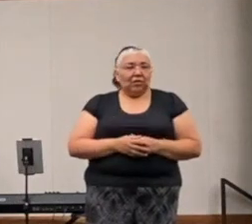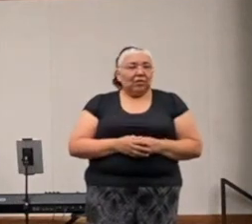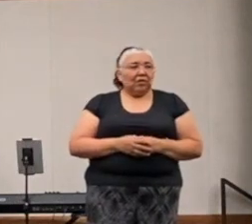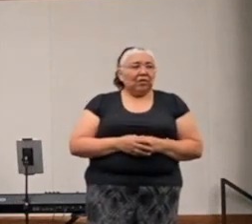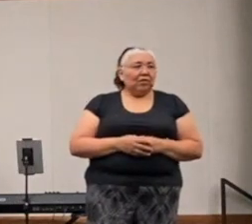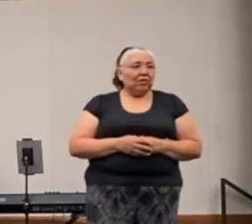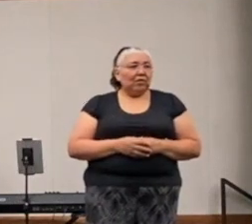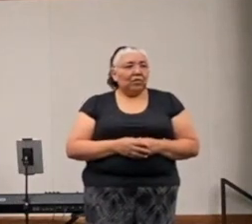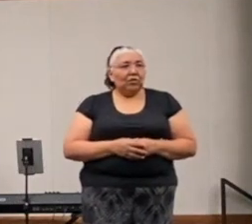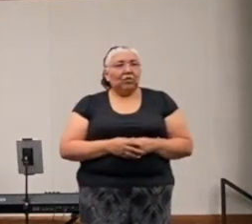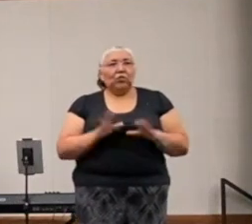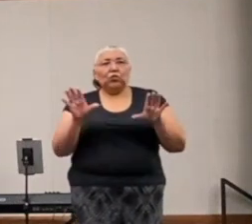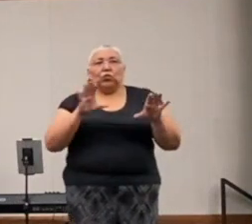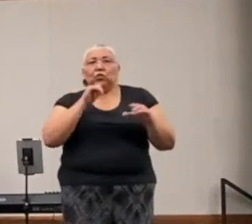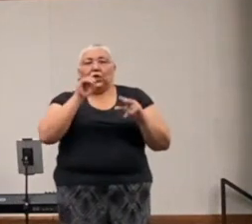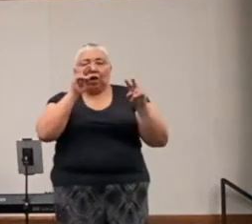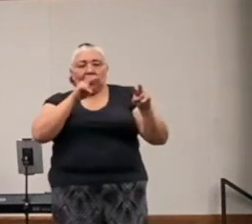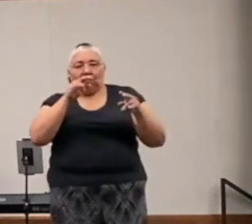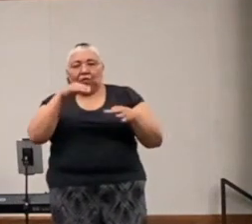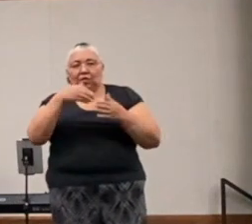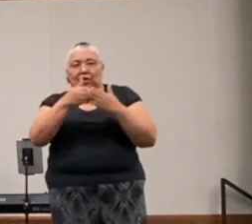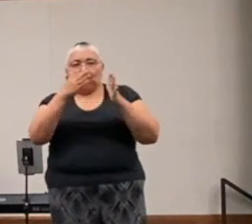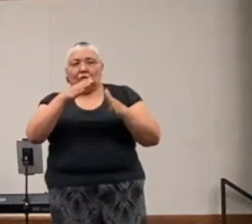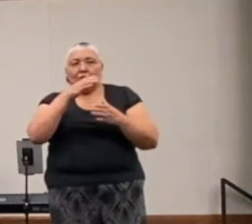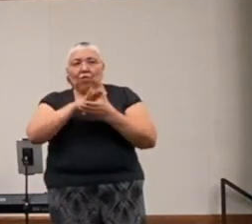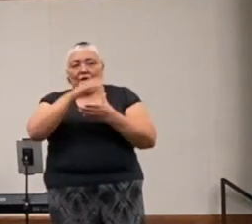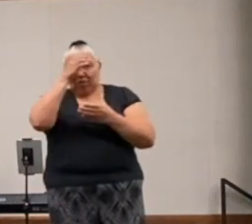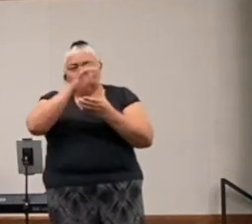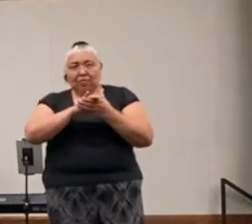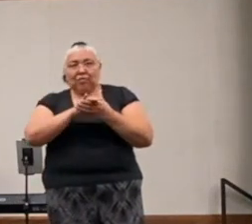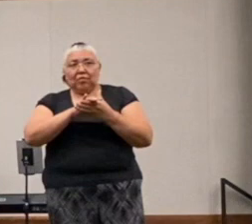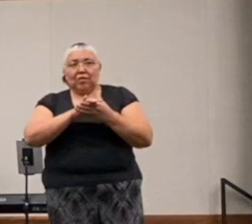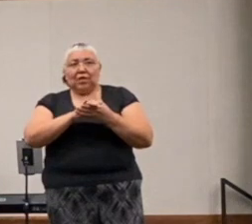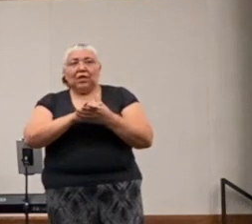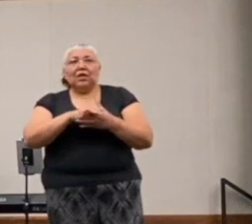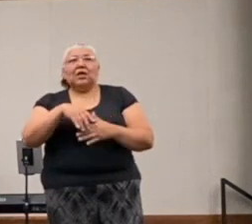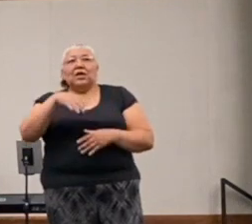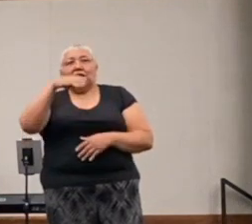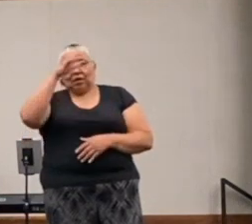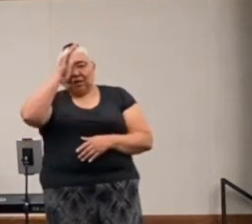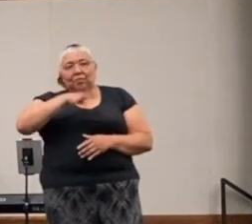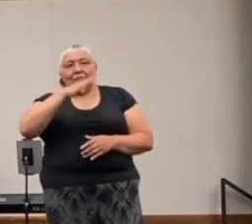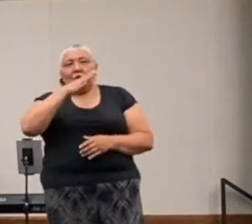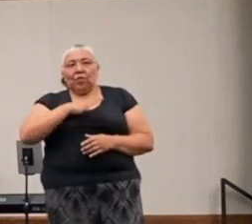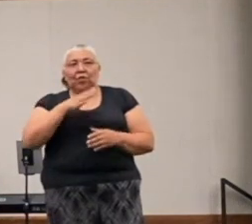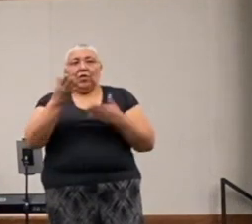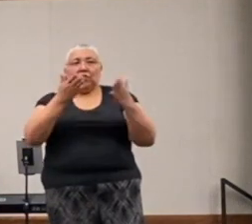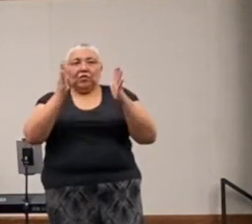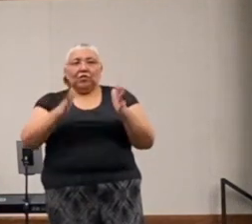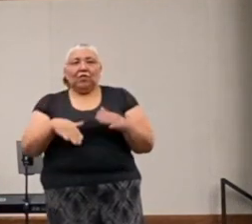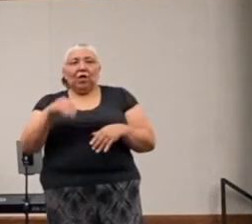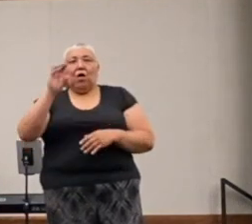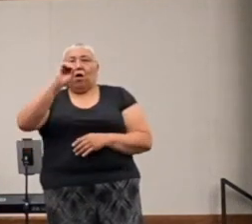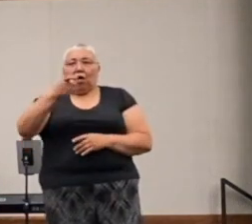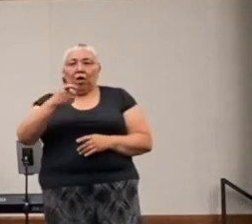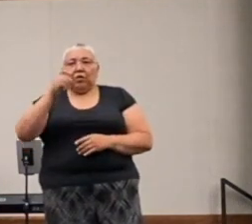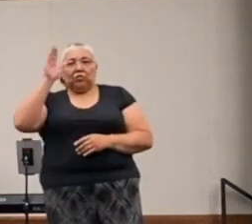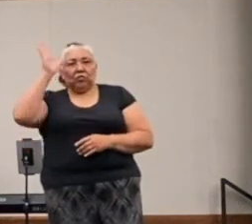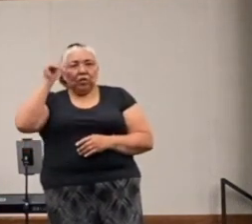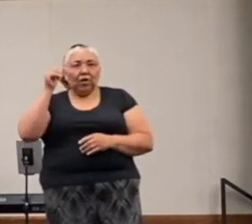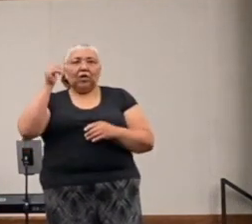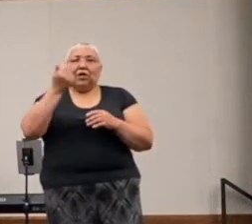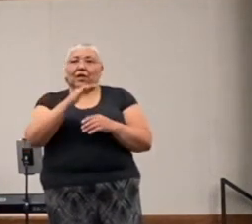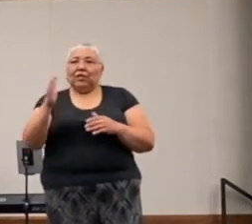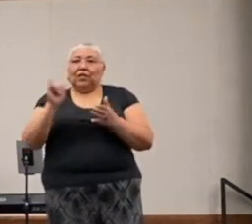not covet your neighbor's wife, his male or female servant, his ox or donkey, or anything that belongs to